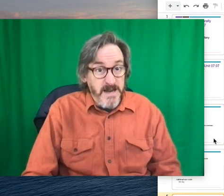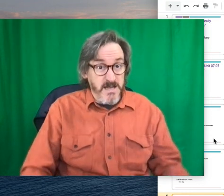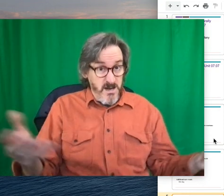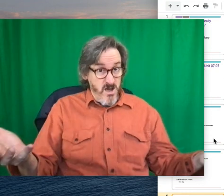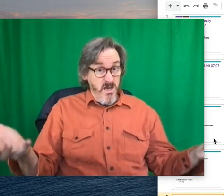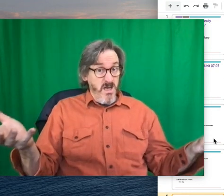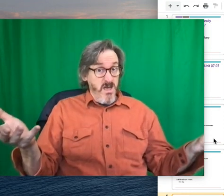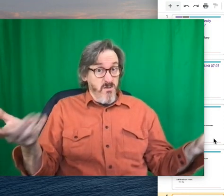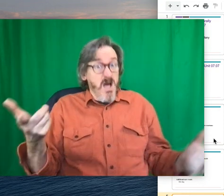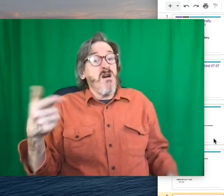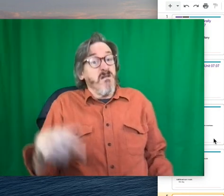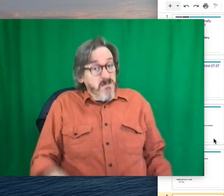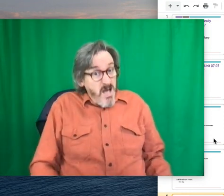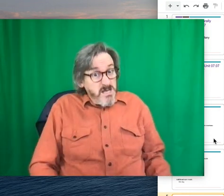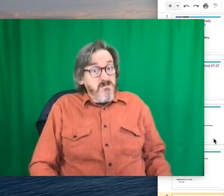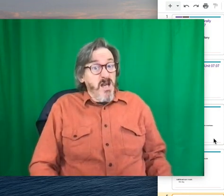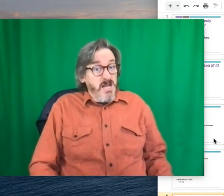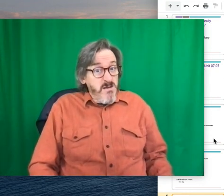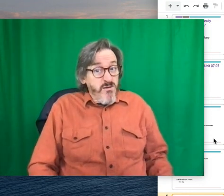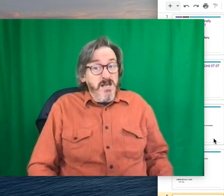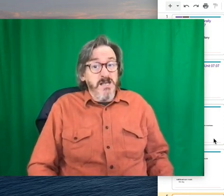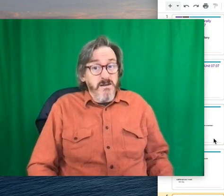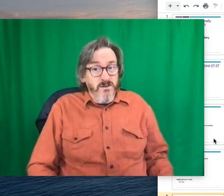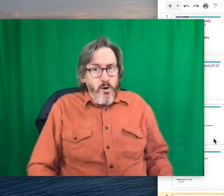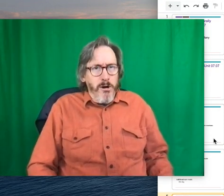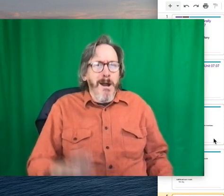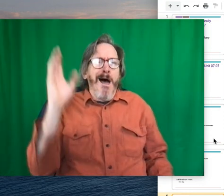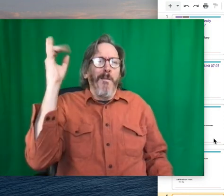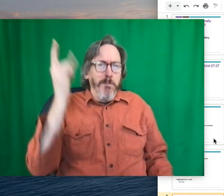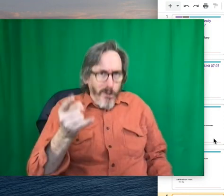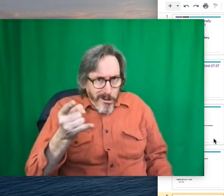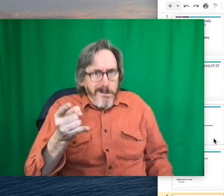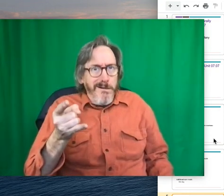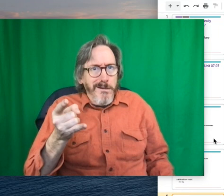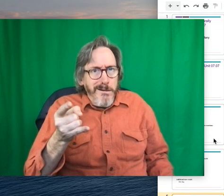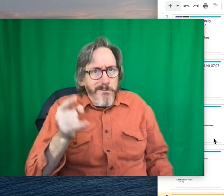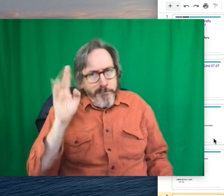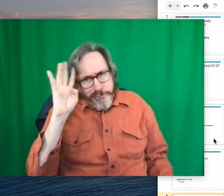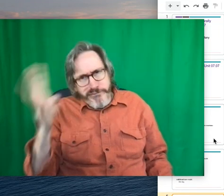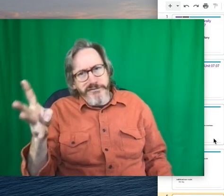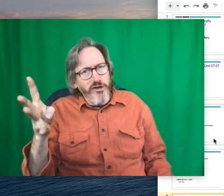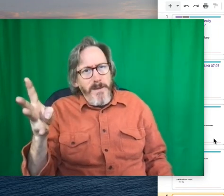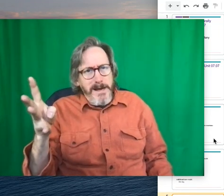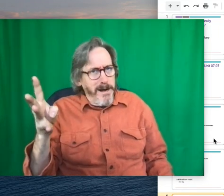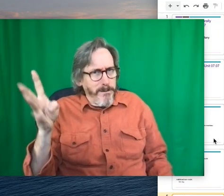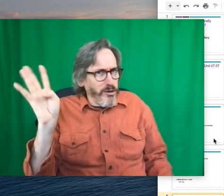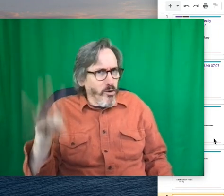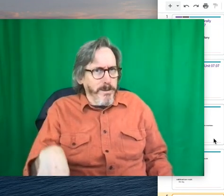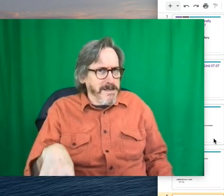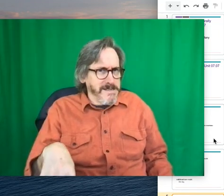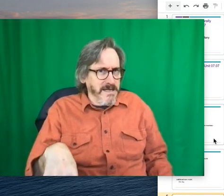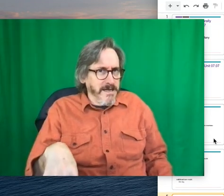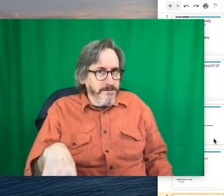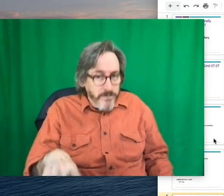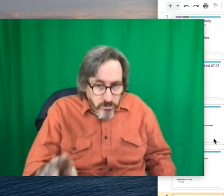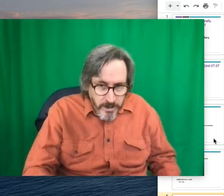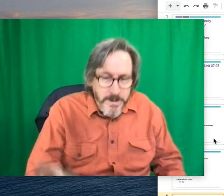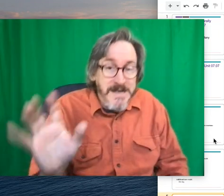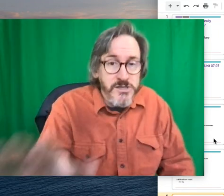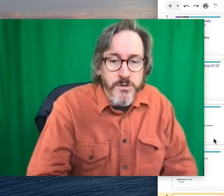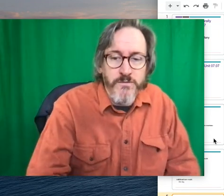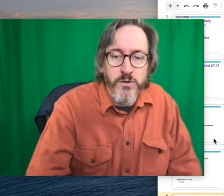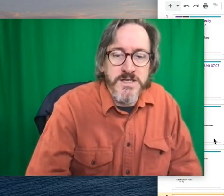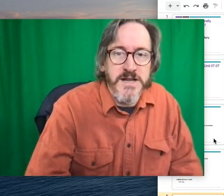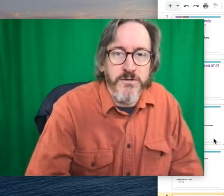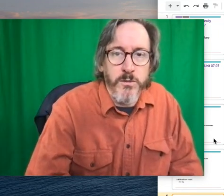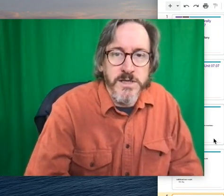than expected. Wow, that's impressive. Or bull. You made it up. You're being silly. Right.